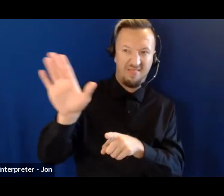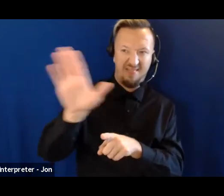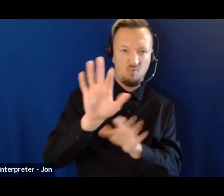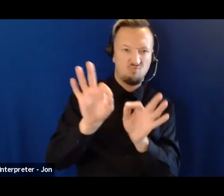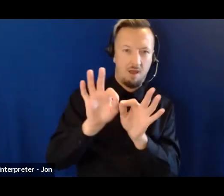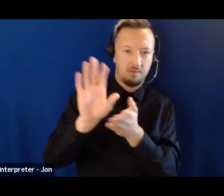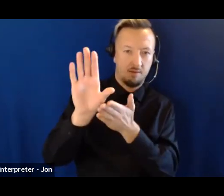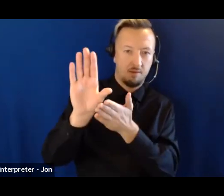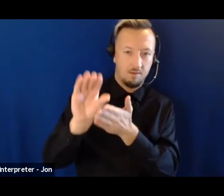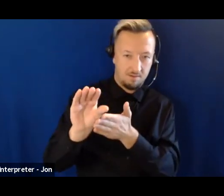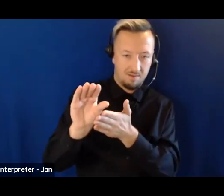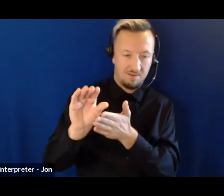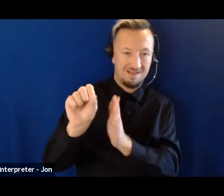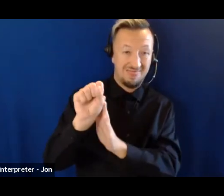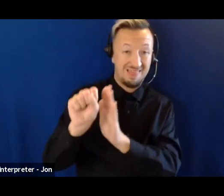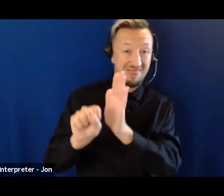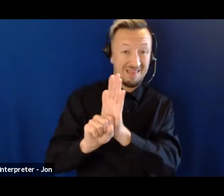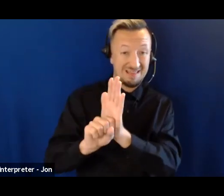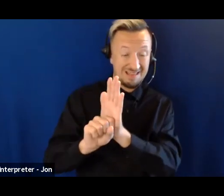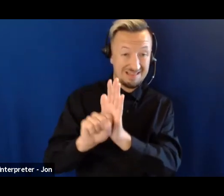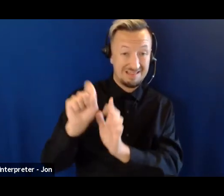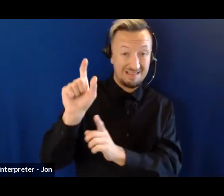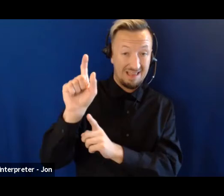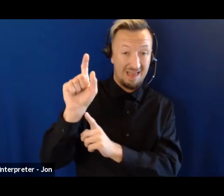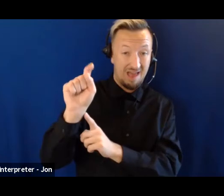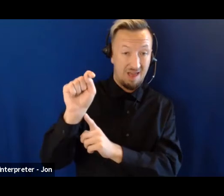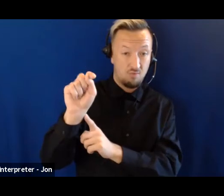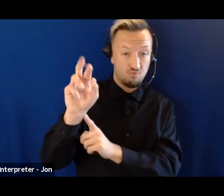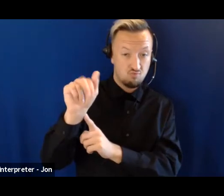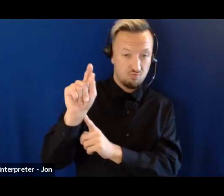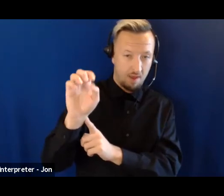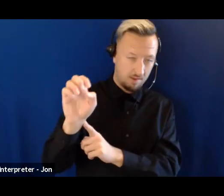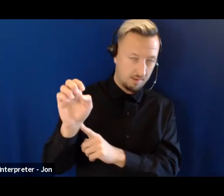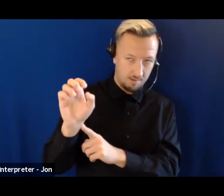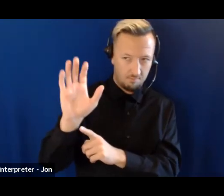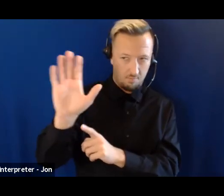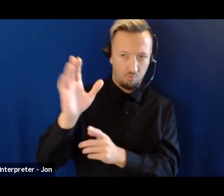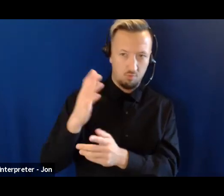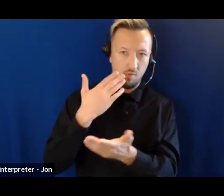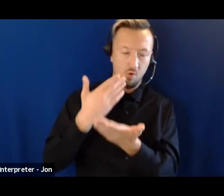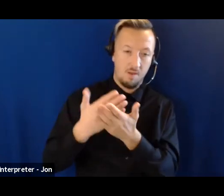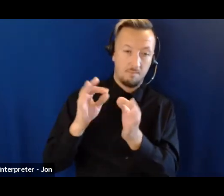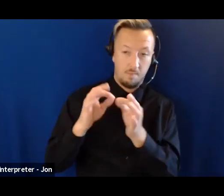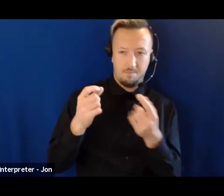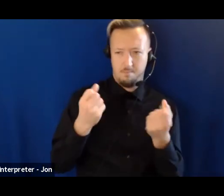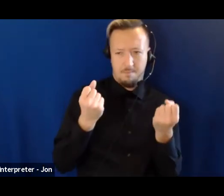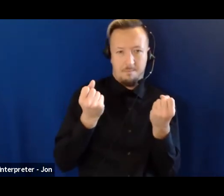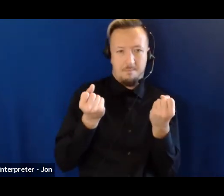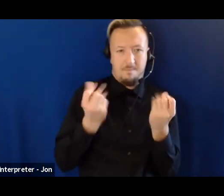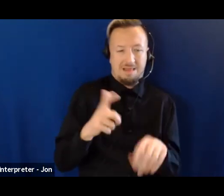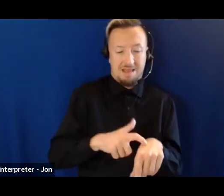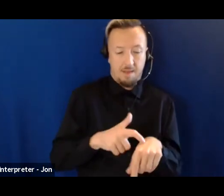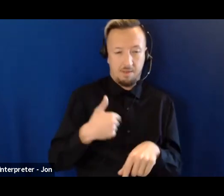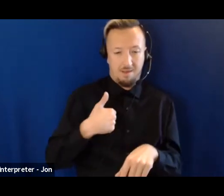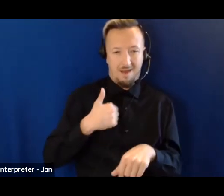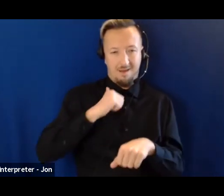They get that state rate that they hold everybody else accountable to. And there's been so many times when I've had to schedule board